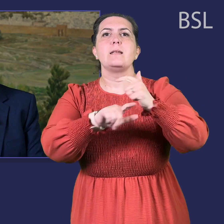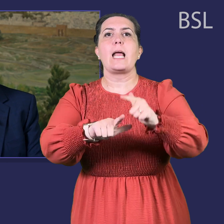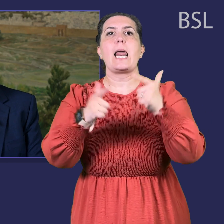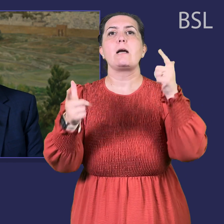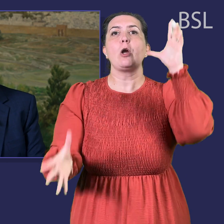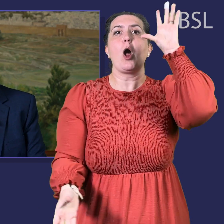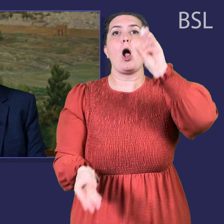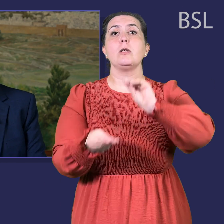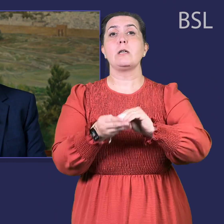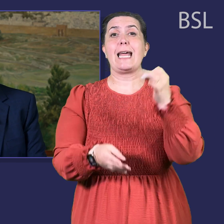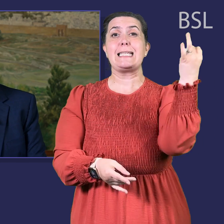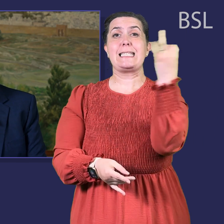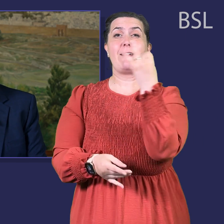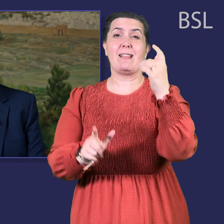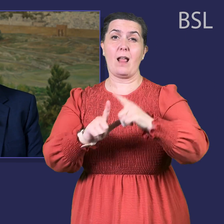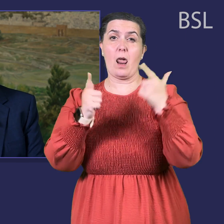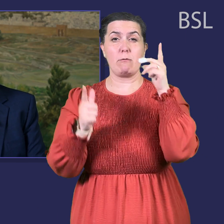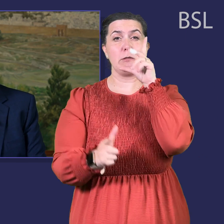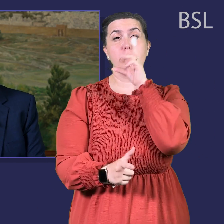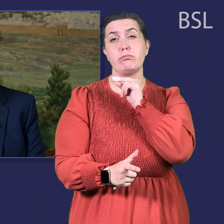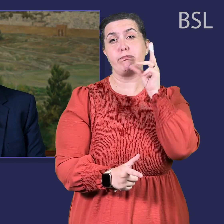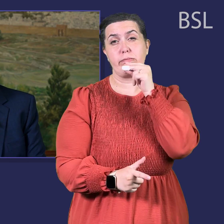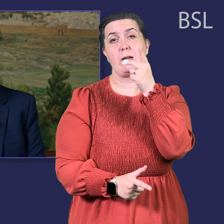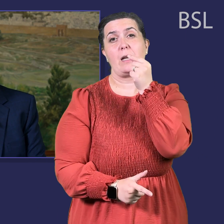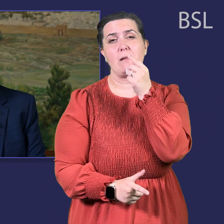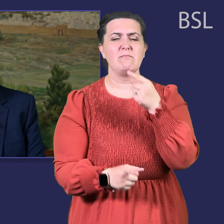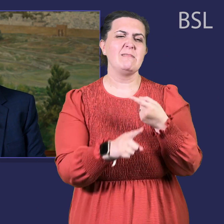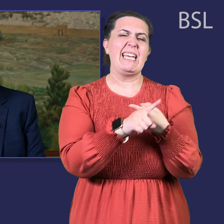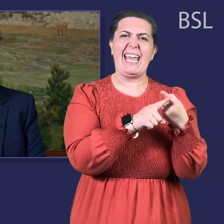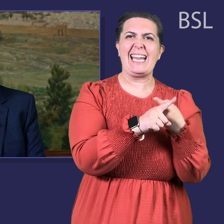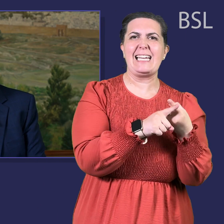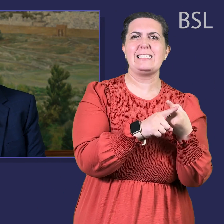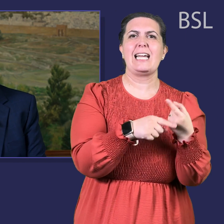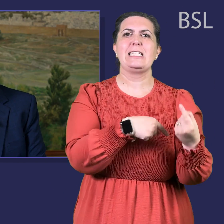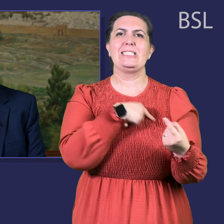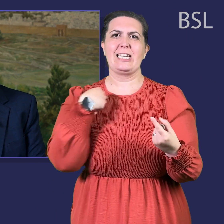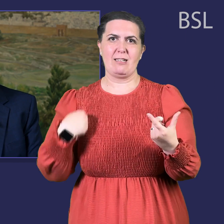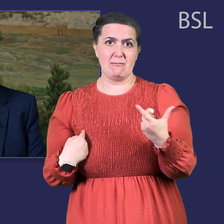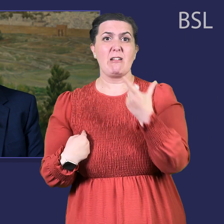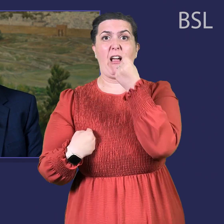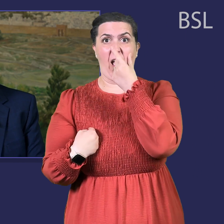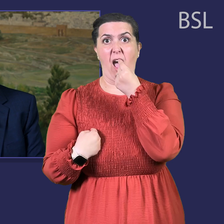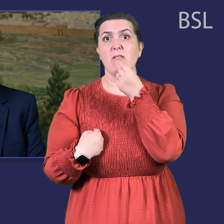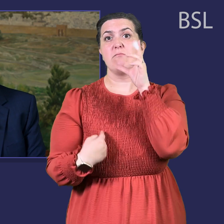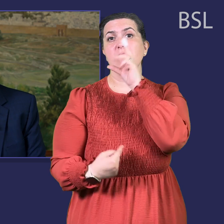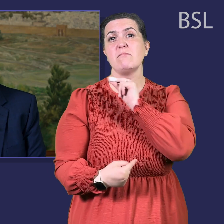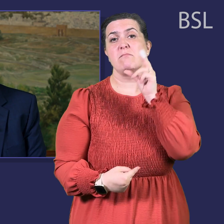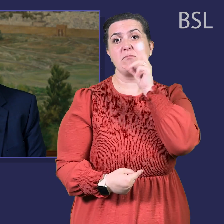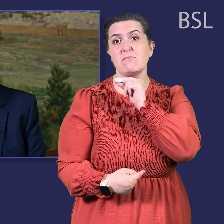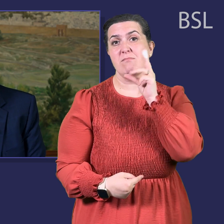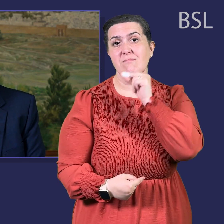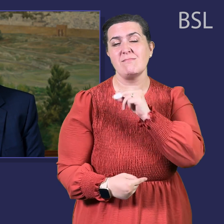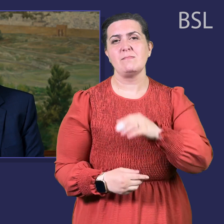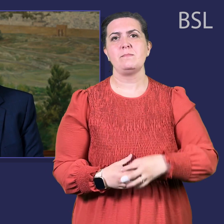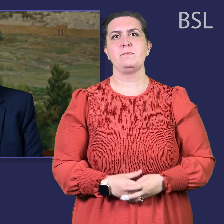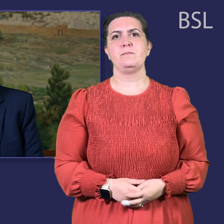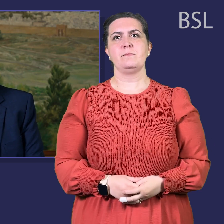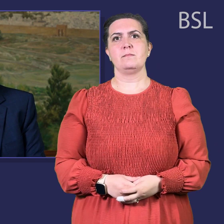basic skills in 17 languages, including English and including Chinese.